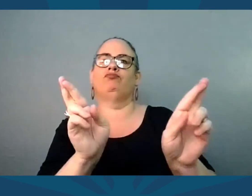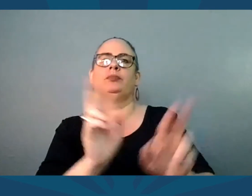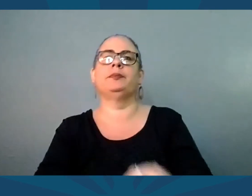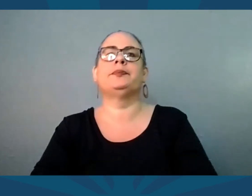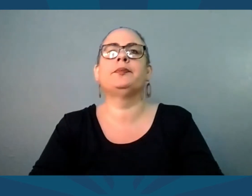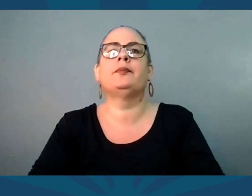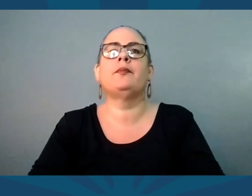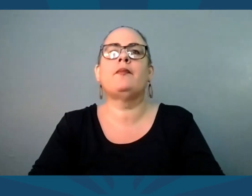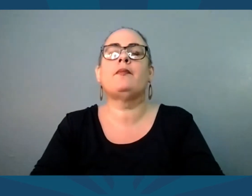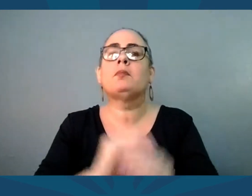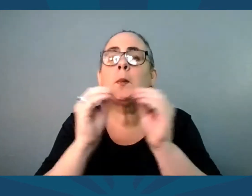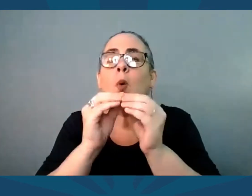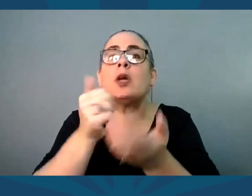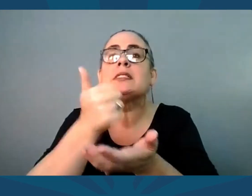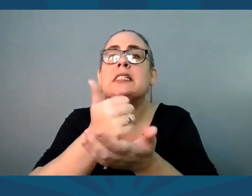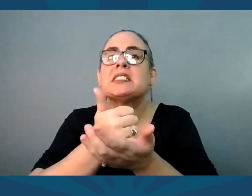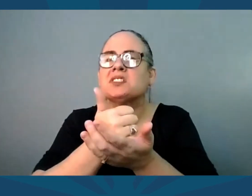used by any voter.